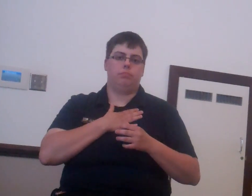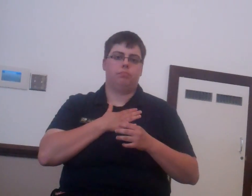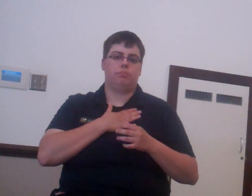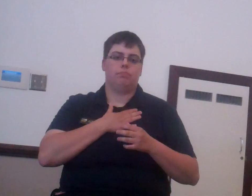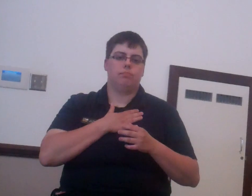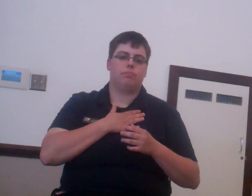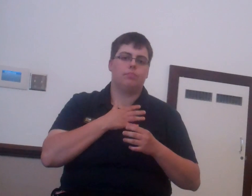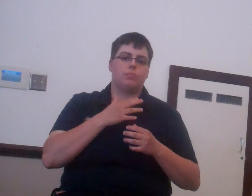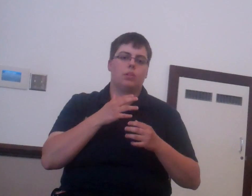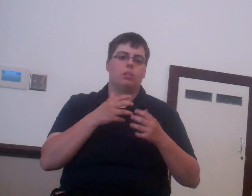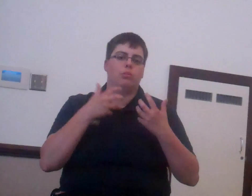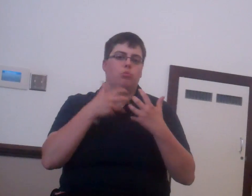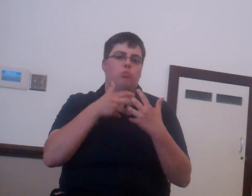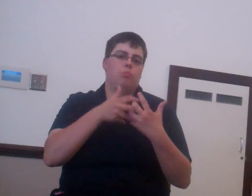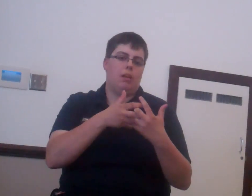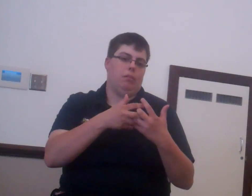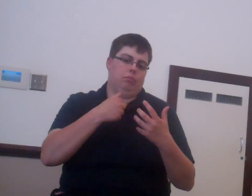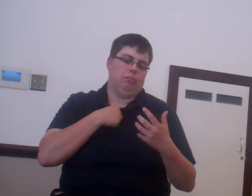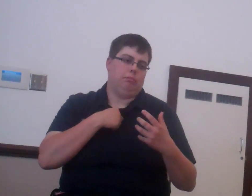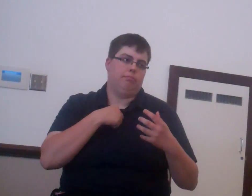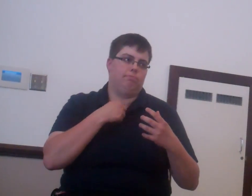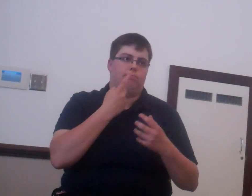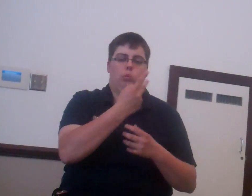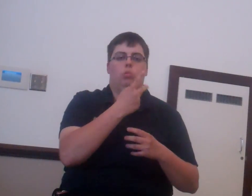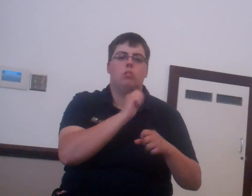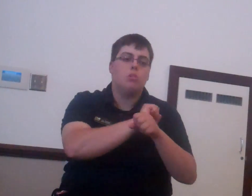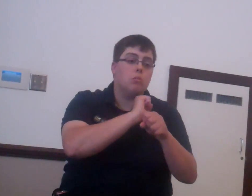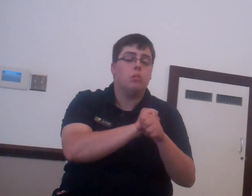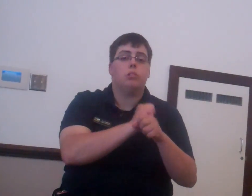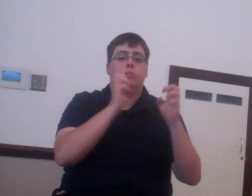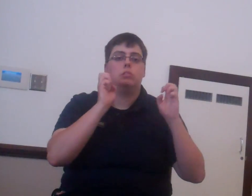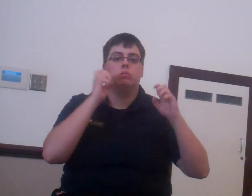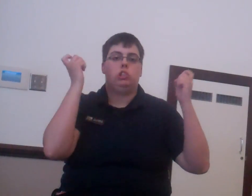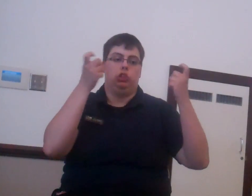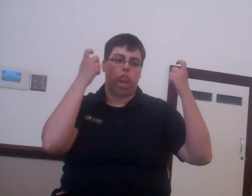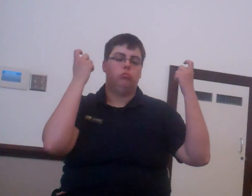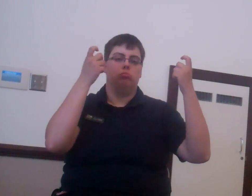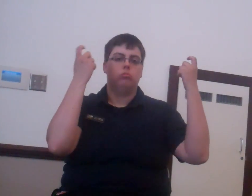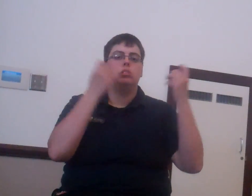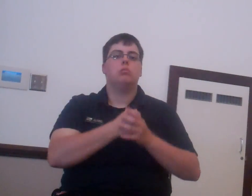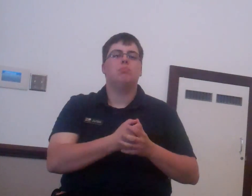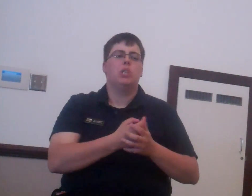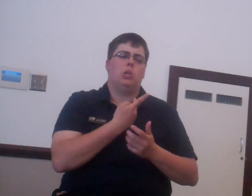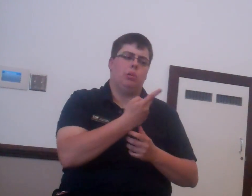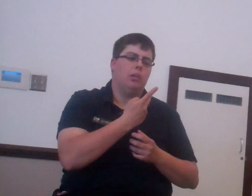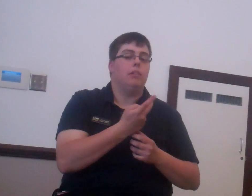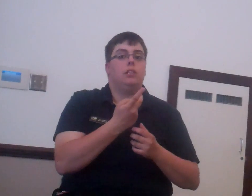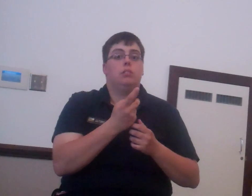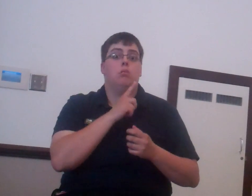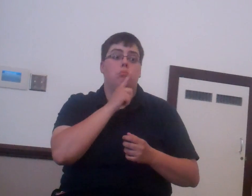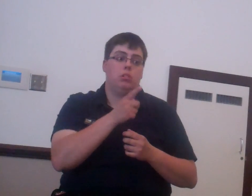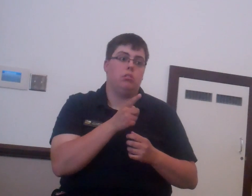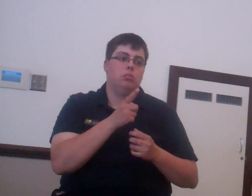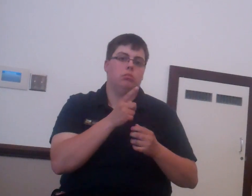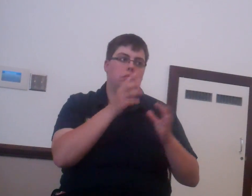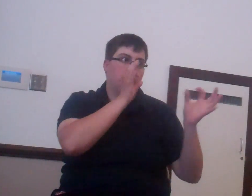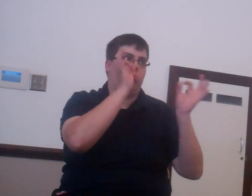good relationship, so we would get like distracted by like the bouncy ball or like exercise balls and like not pay attention to